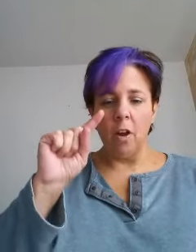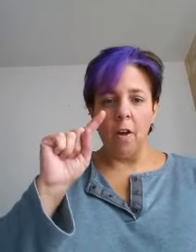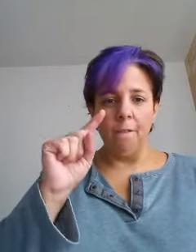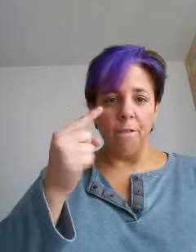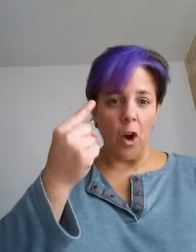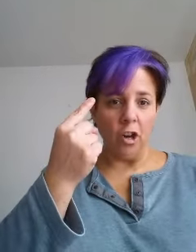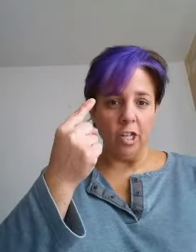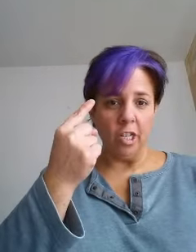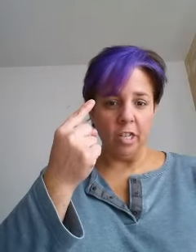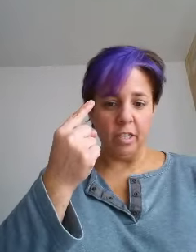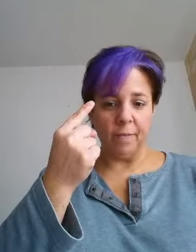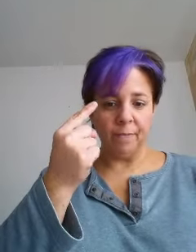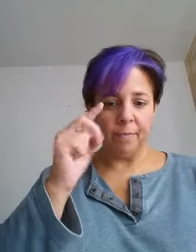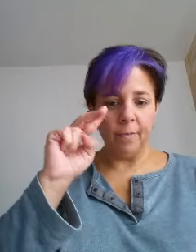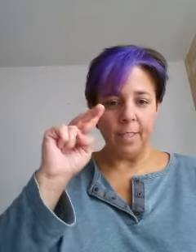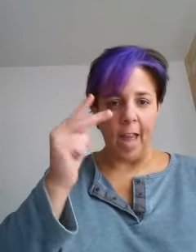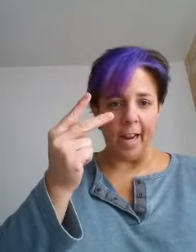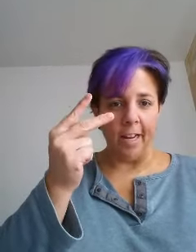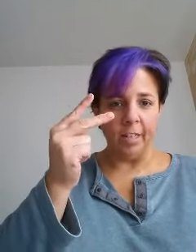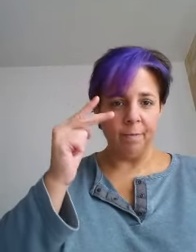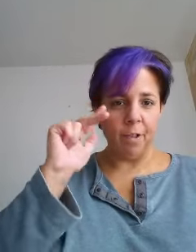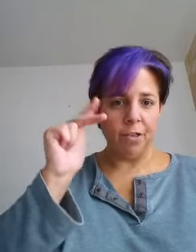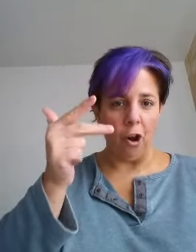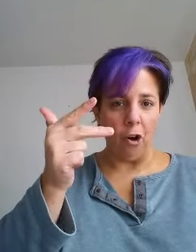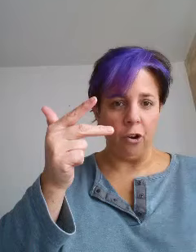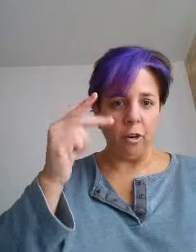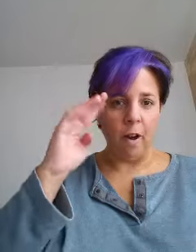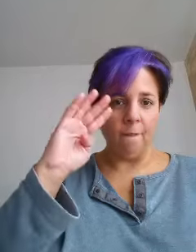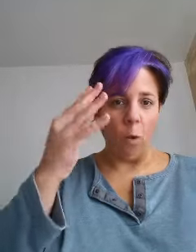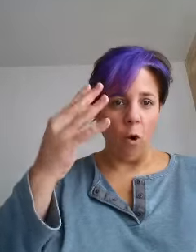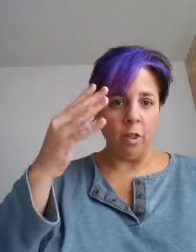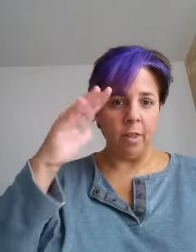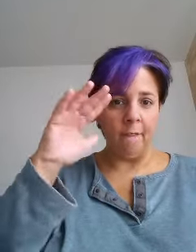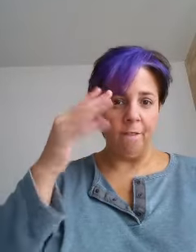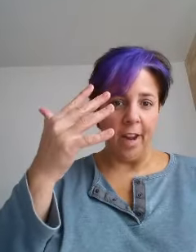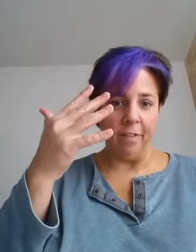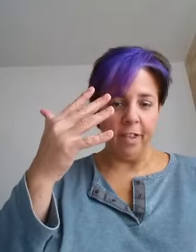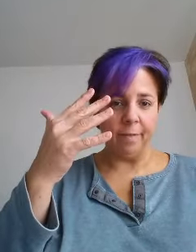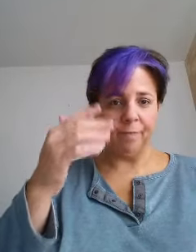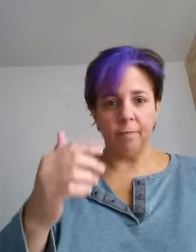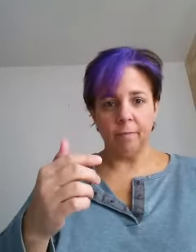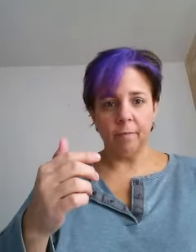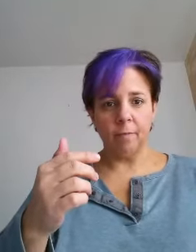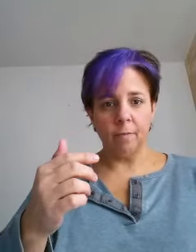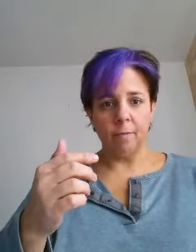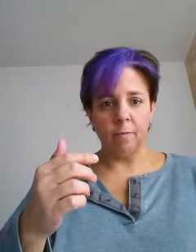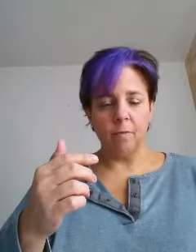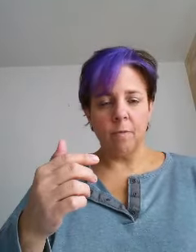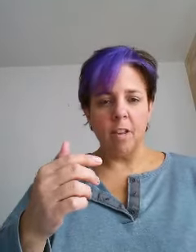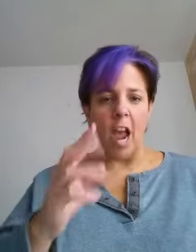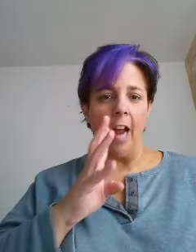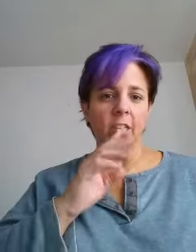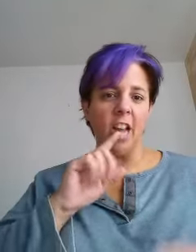First. Second. Third. Fourth. Fifth. As